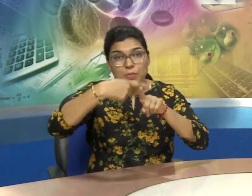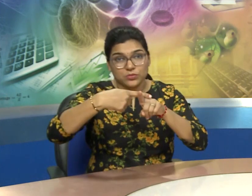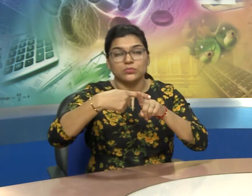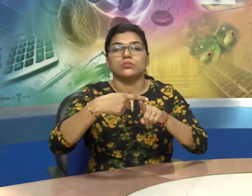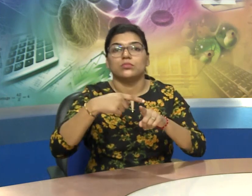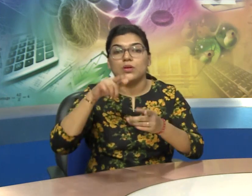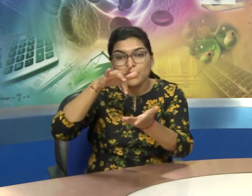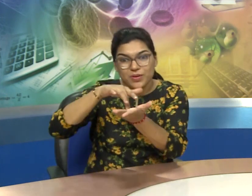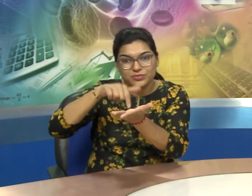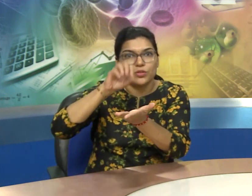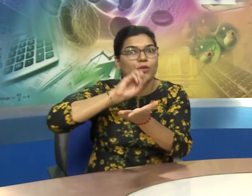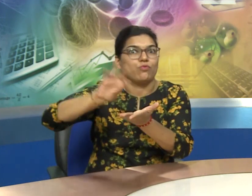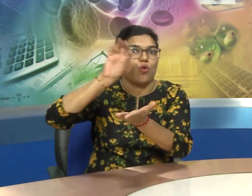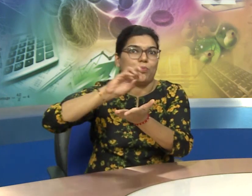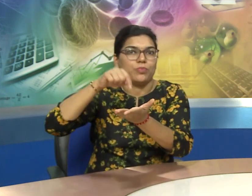Information Centers.